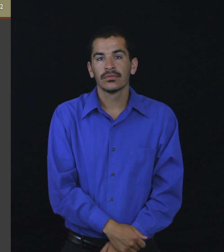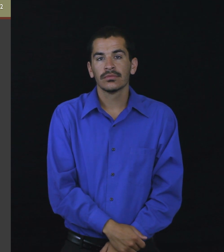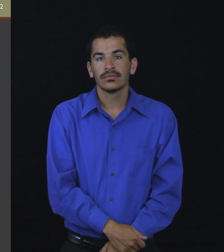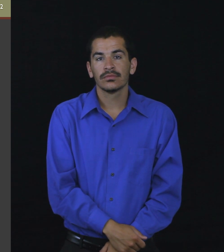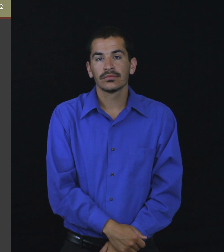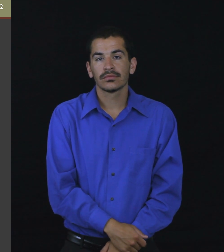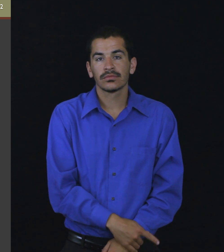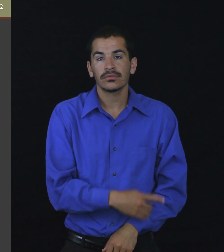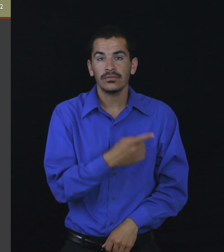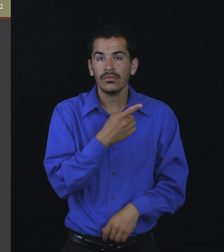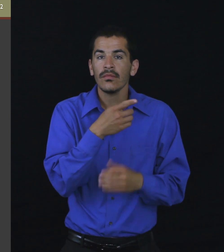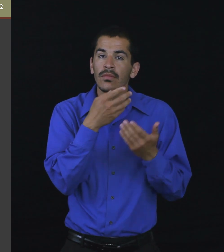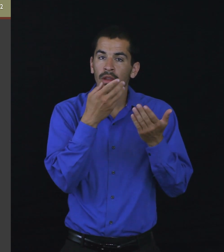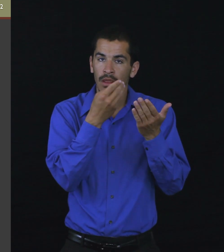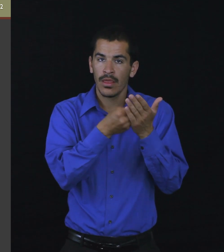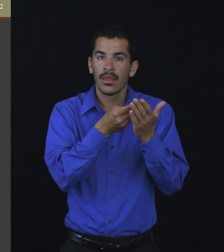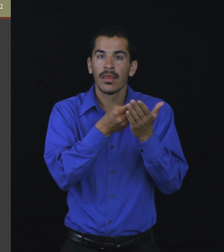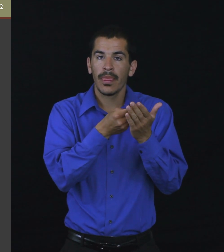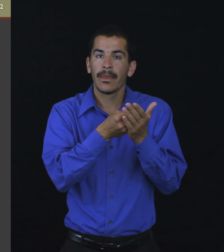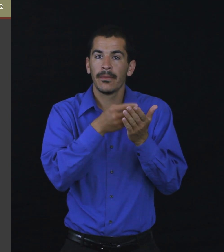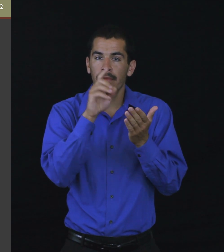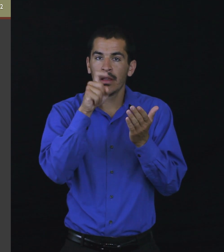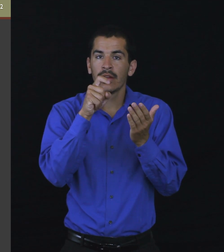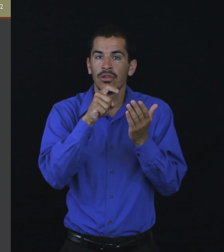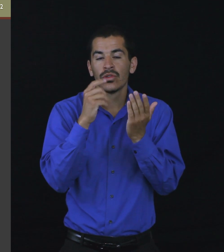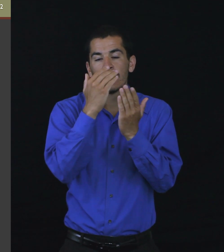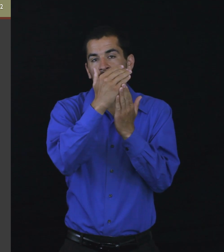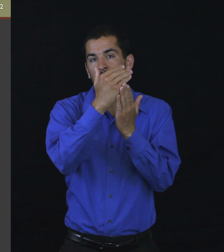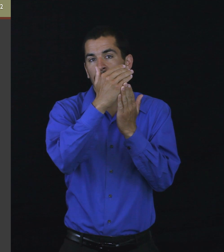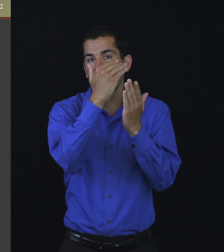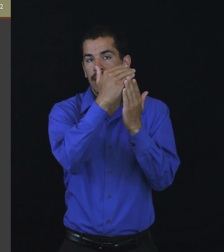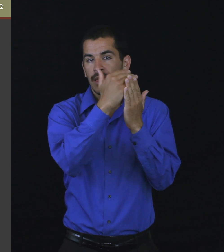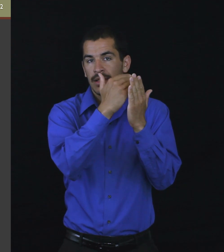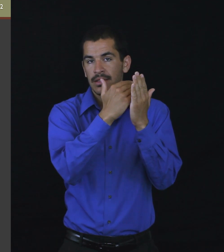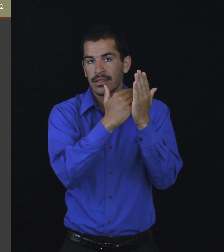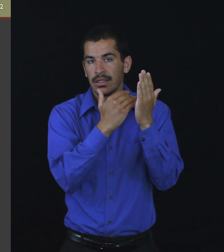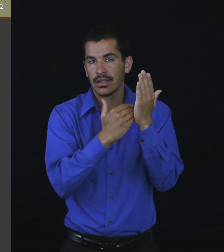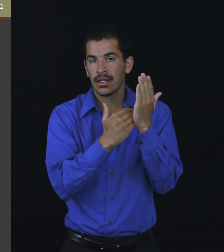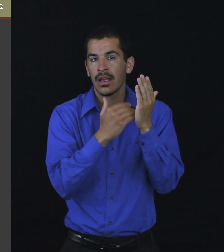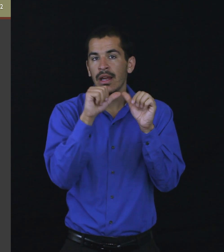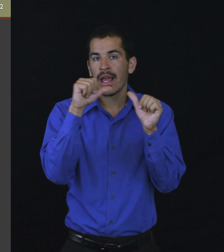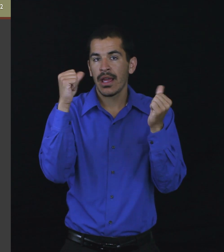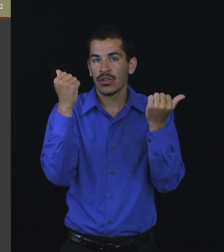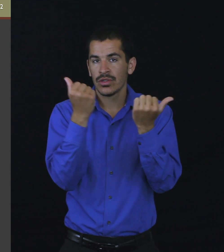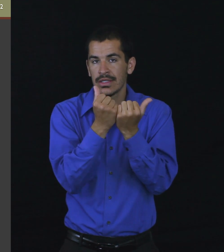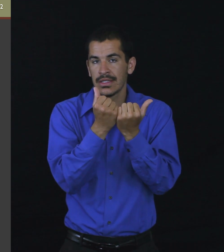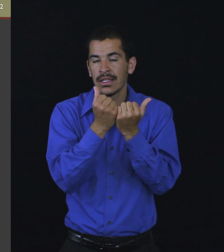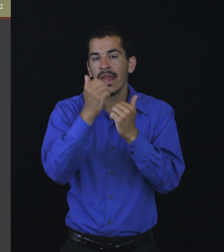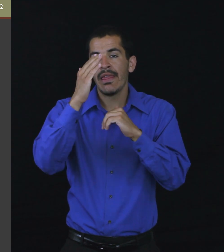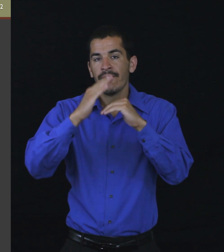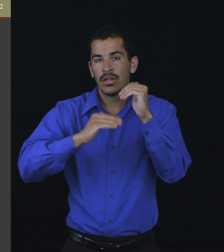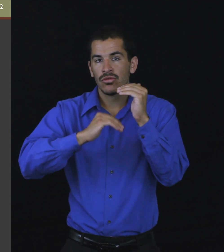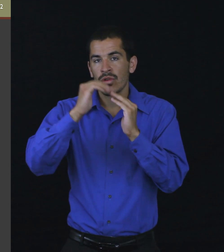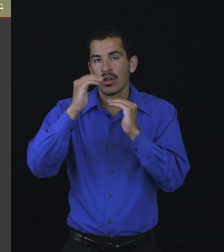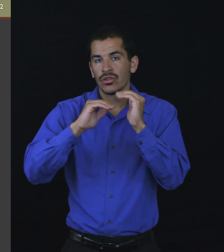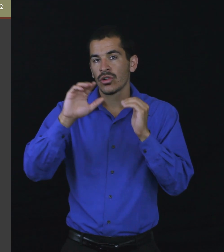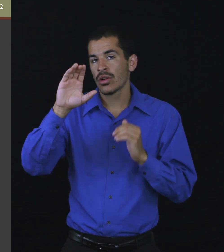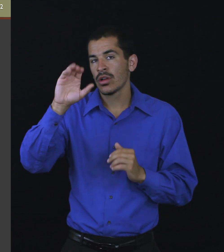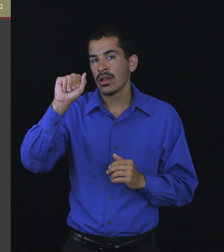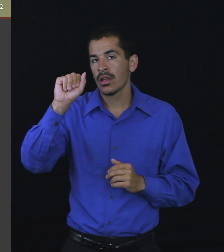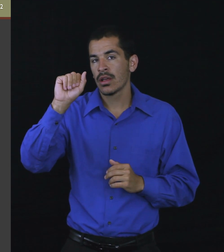It should be listed in Agency Infrastructure Capital Improvement Plan.